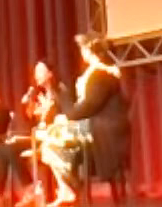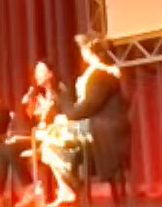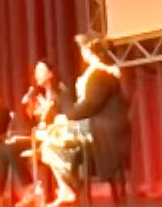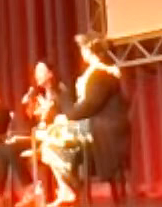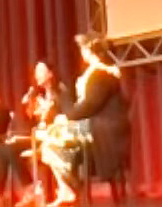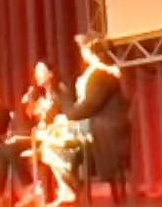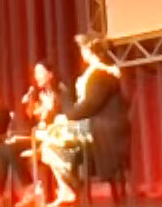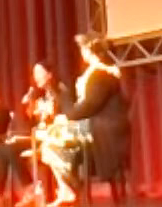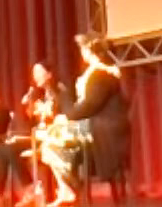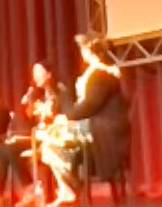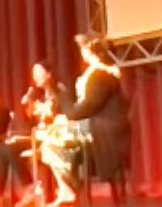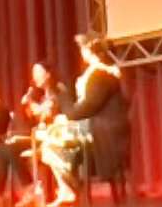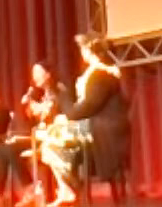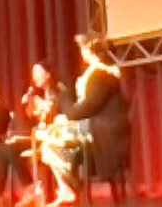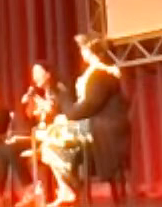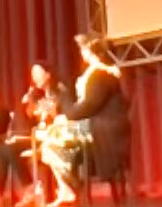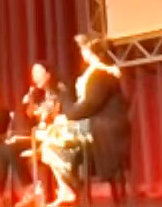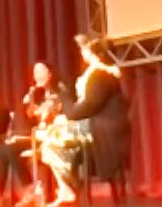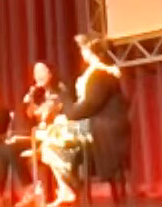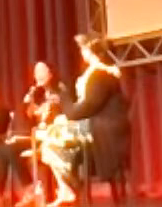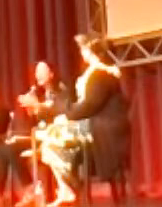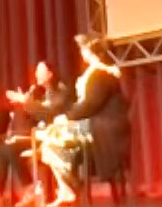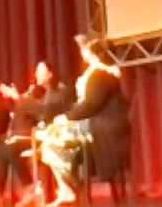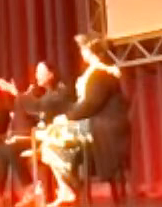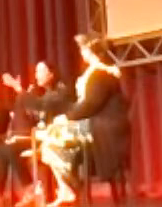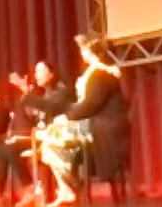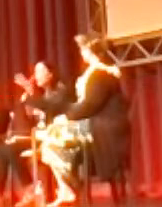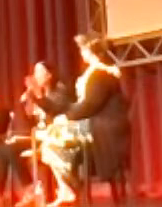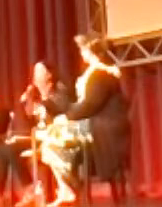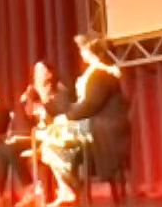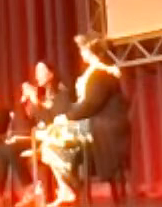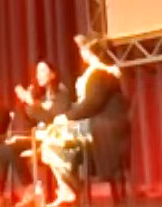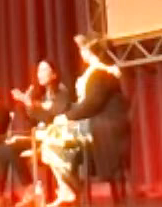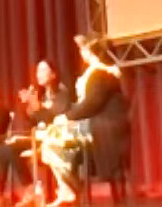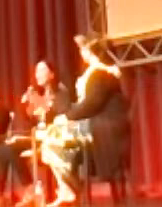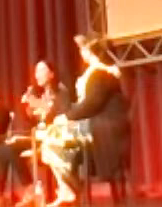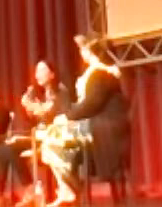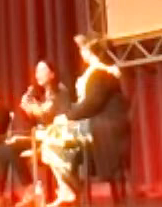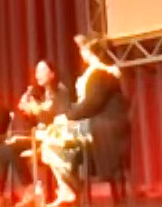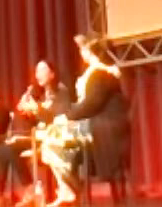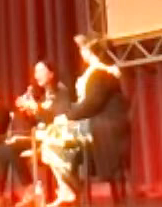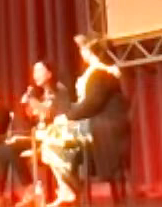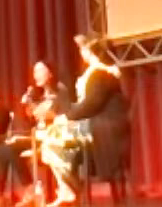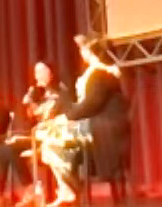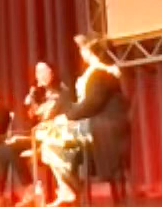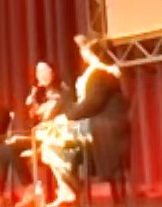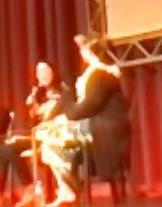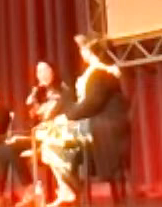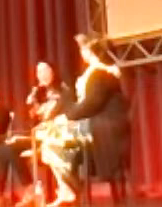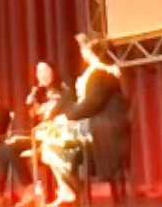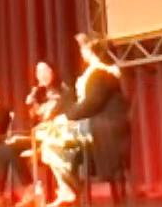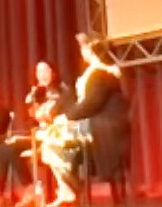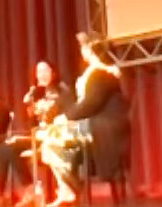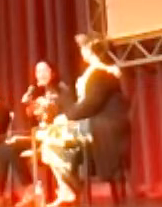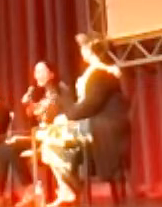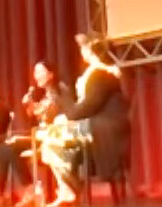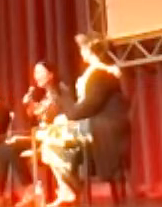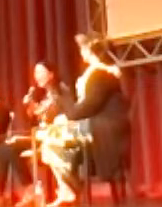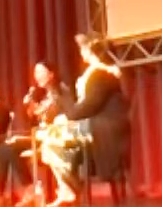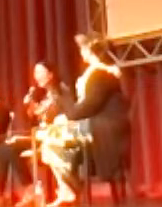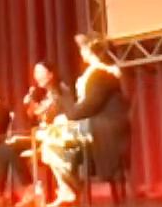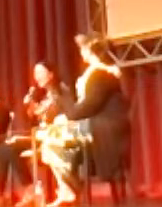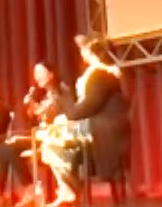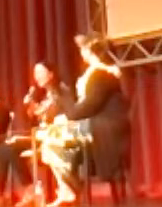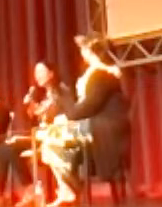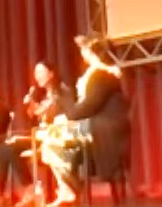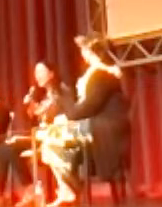feel that healing, being here and your aloha, all of you, your teams and all your here, and the